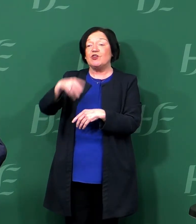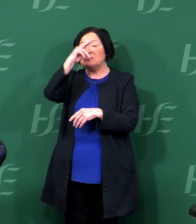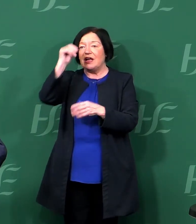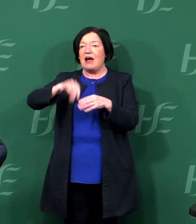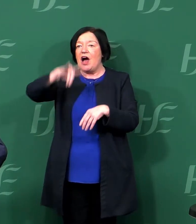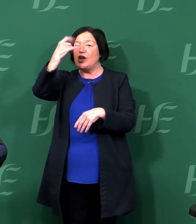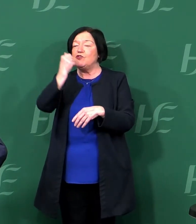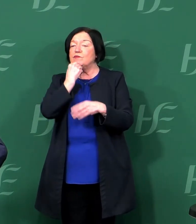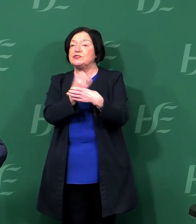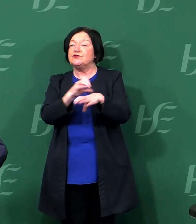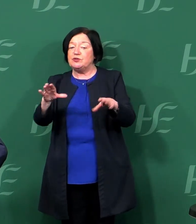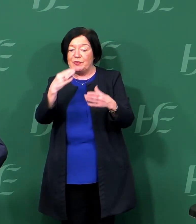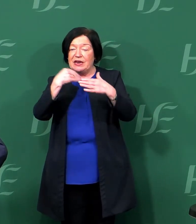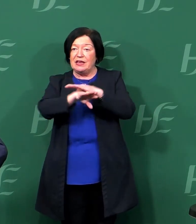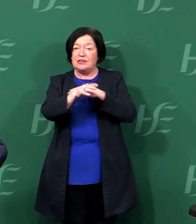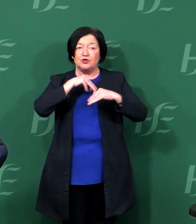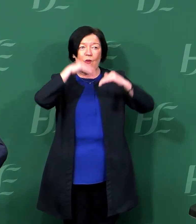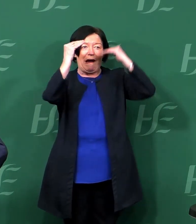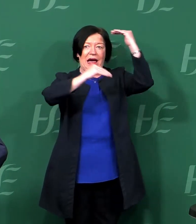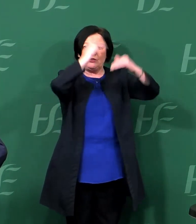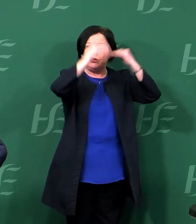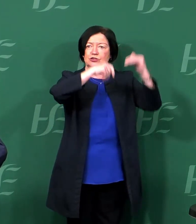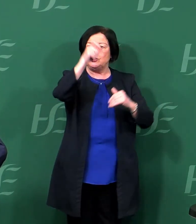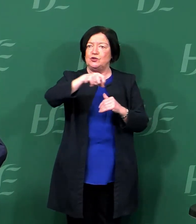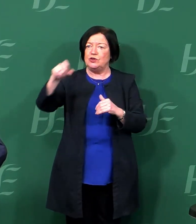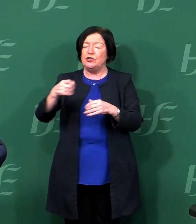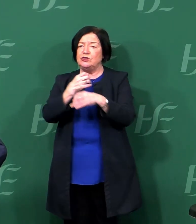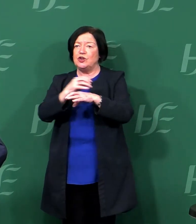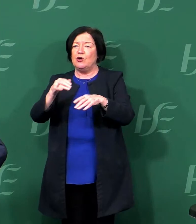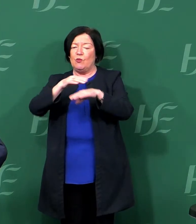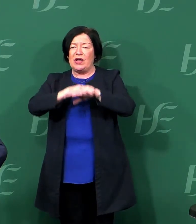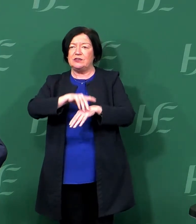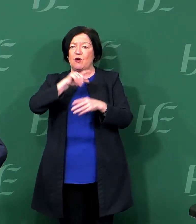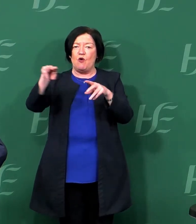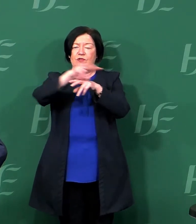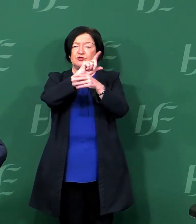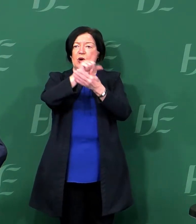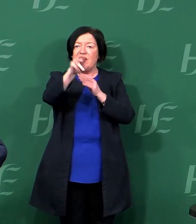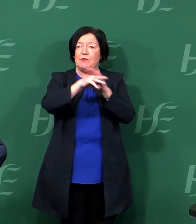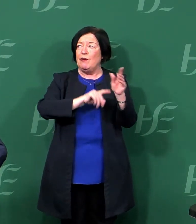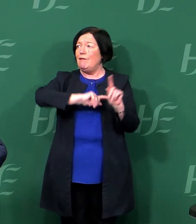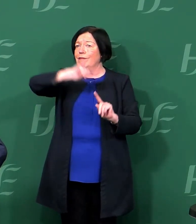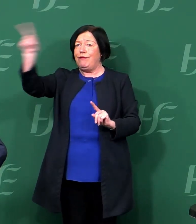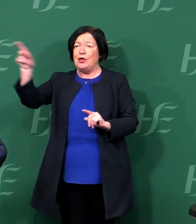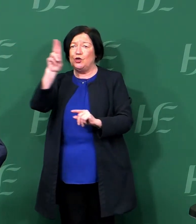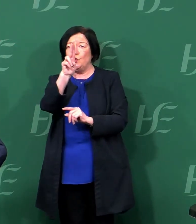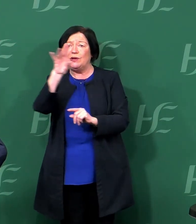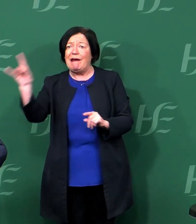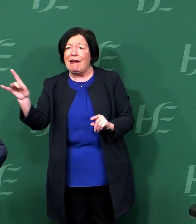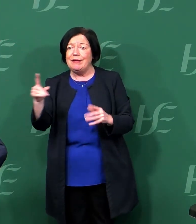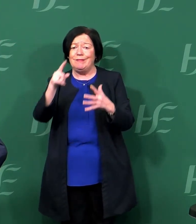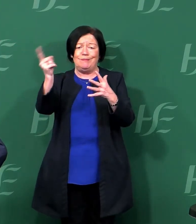high numbers of children being admitted to adult units, etc., children waiting over 12 months, children going to the UK, all of those things.